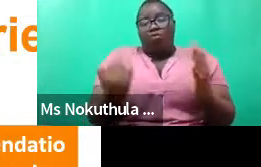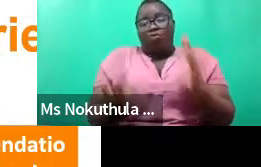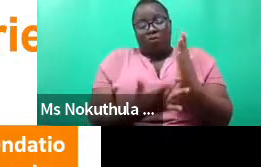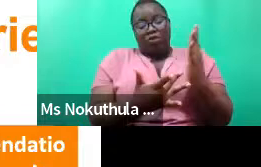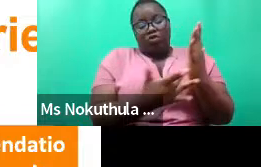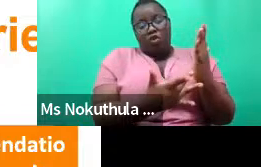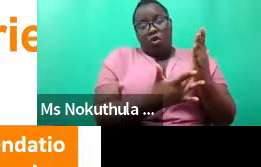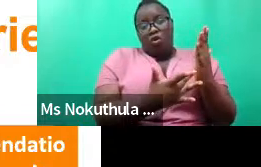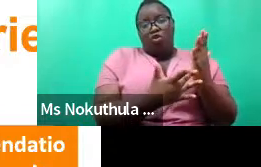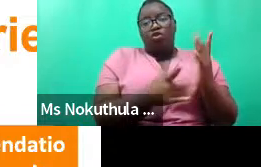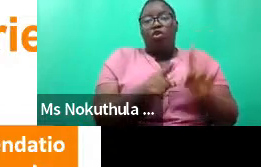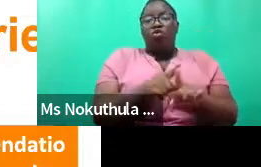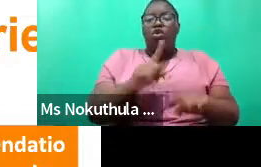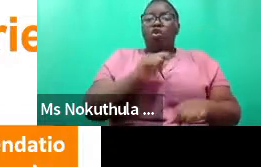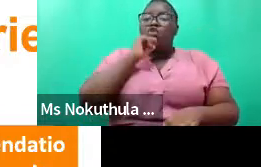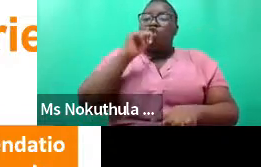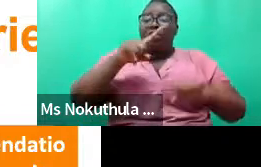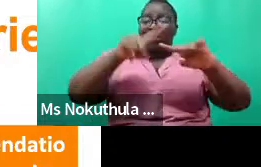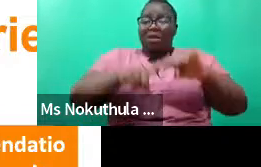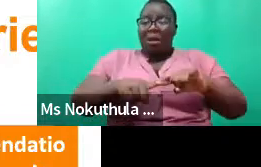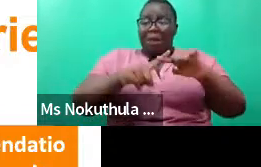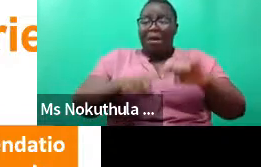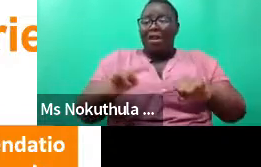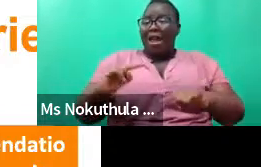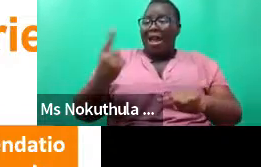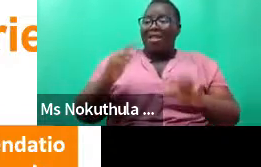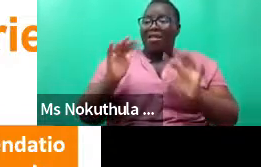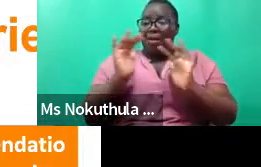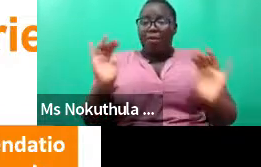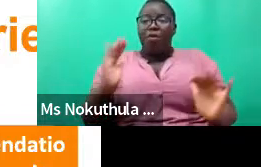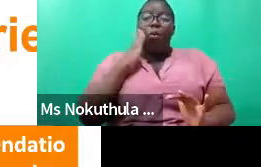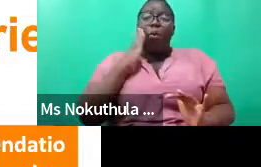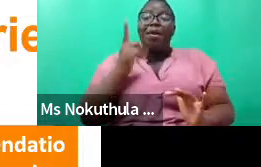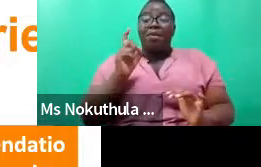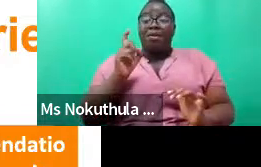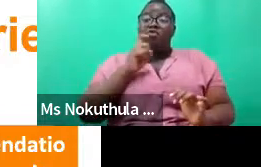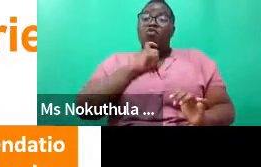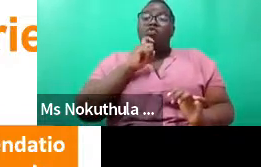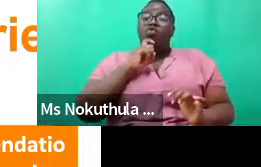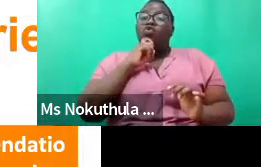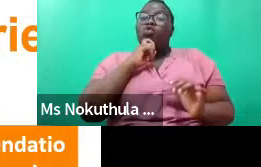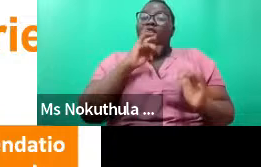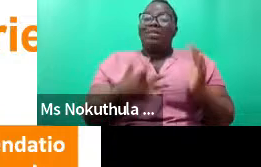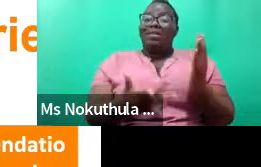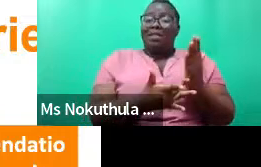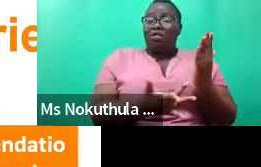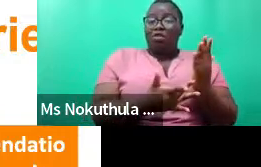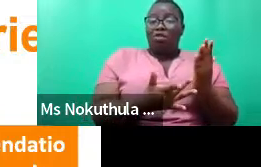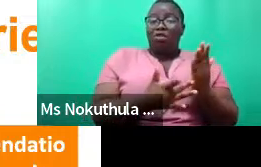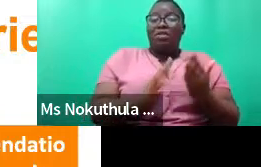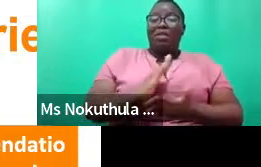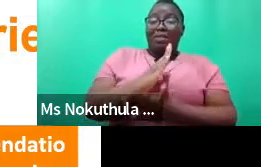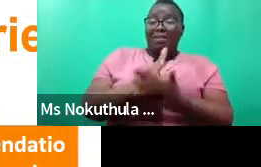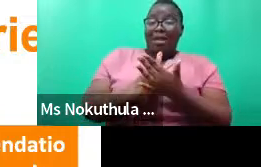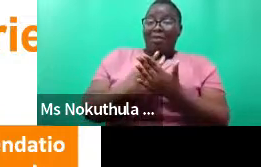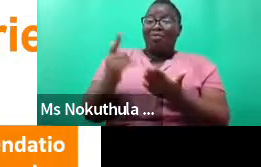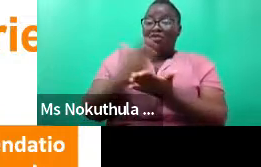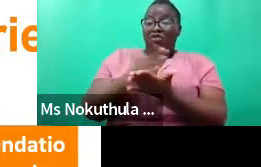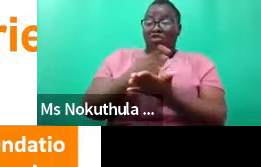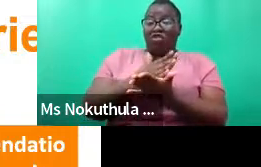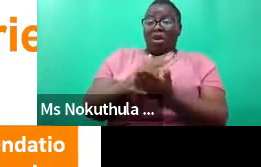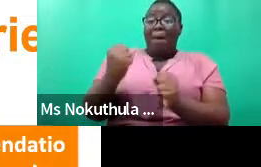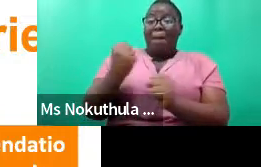to depend on other people whenever they have to use technology. Some share that UJ should make them decide on